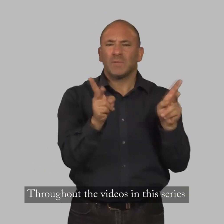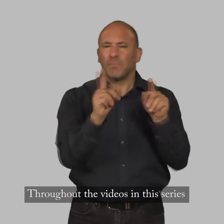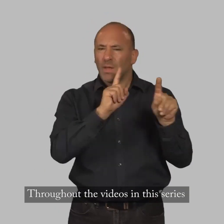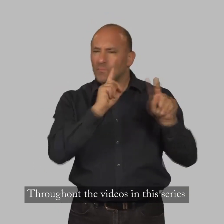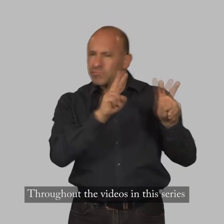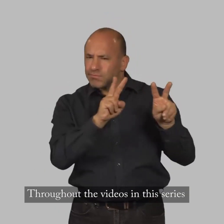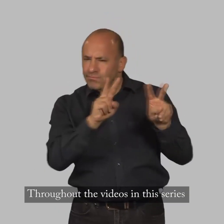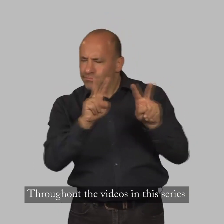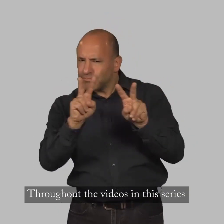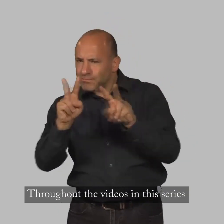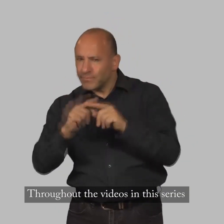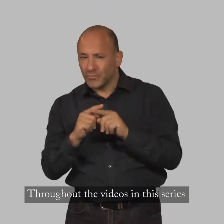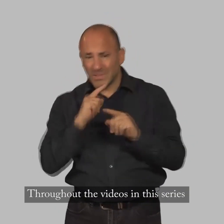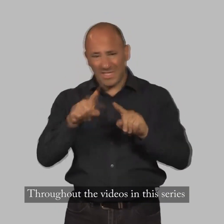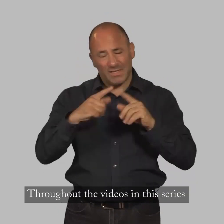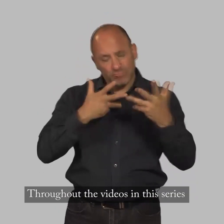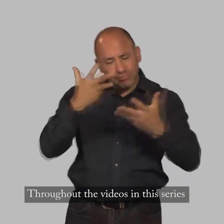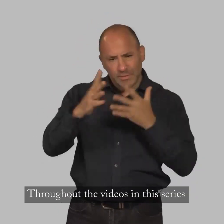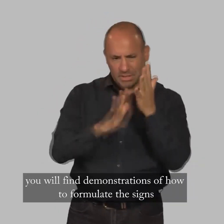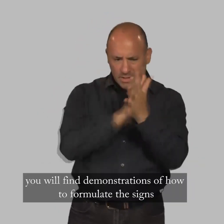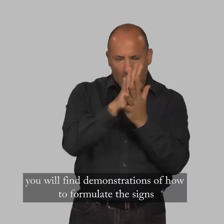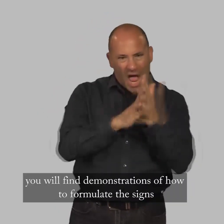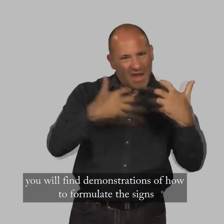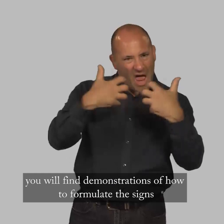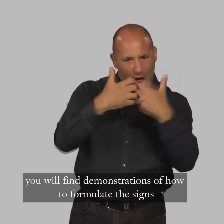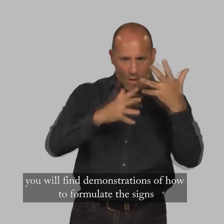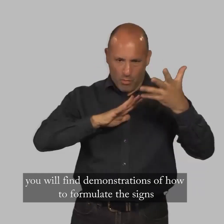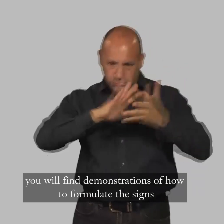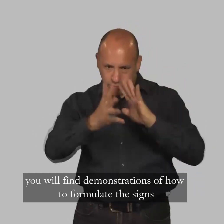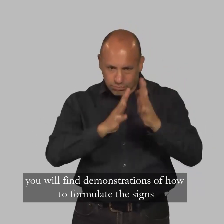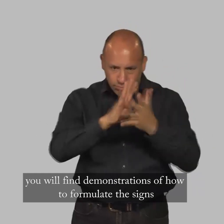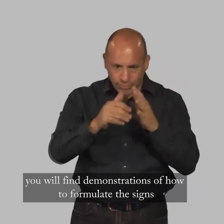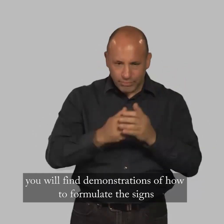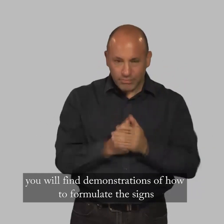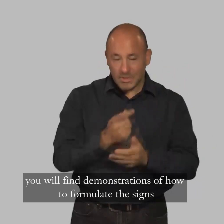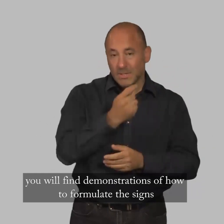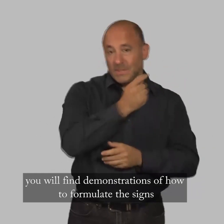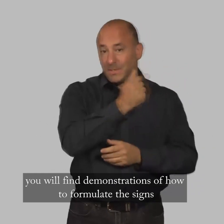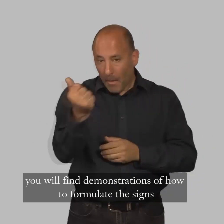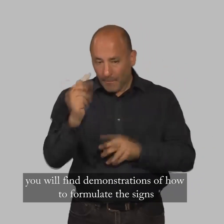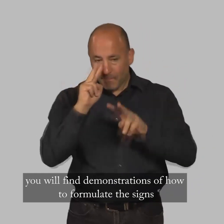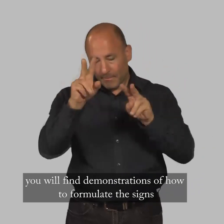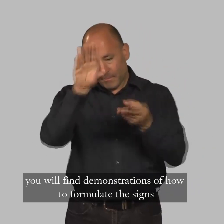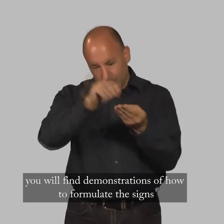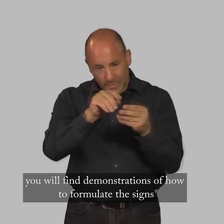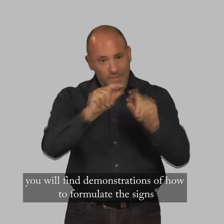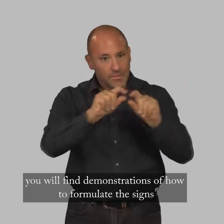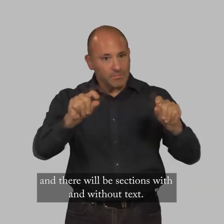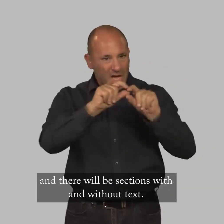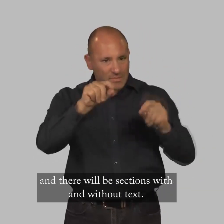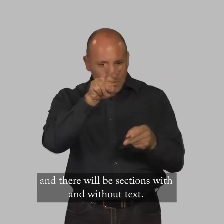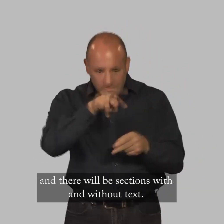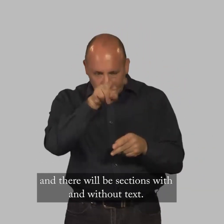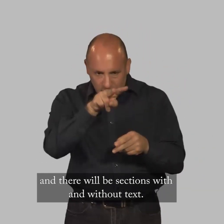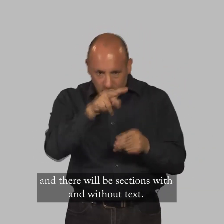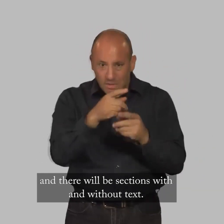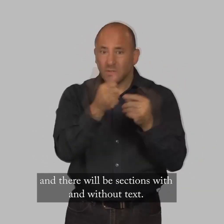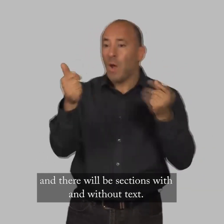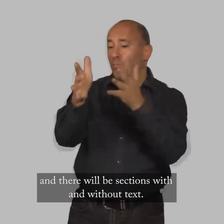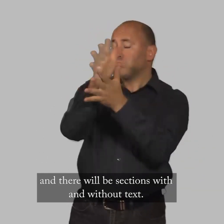Throughout the videos in this series, you will find demonstrations of how to formulate the signs, and there will be sections with and